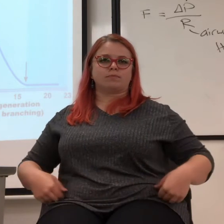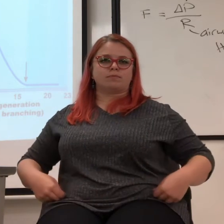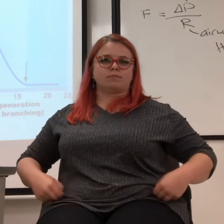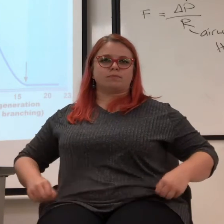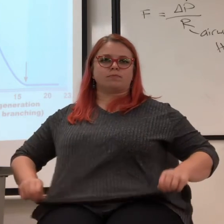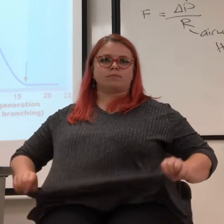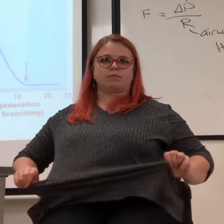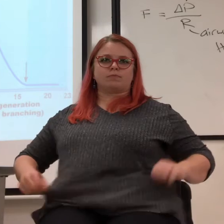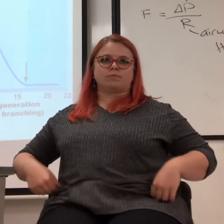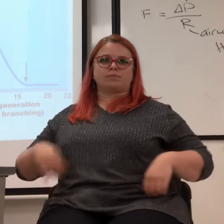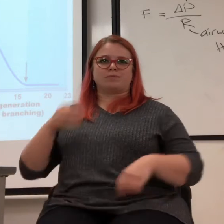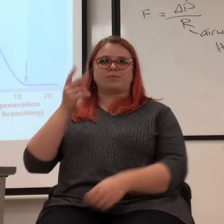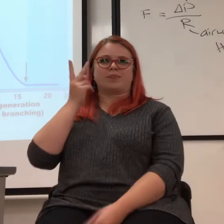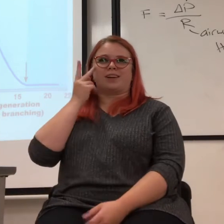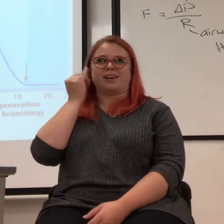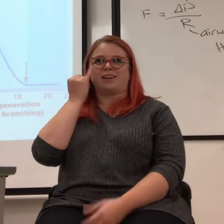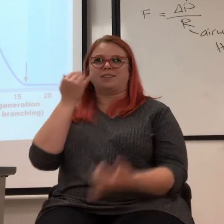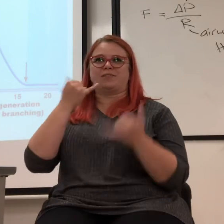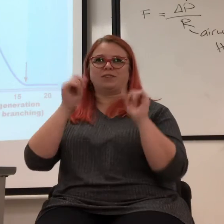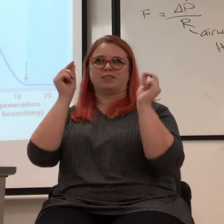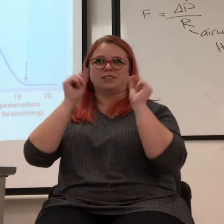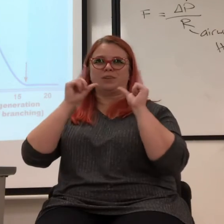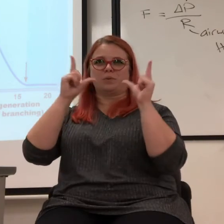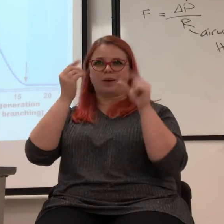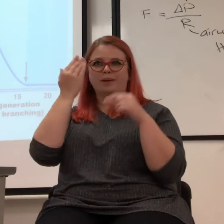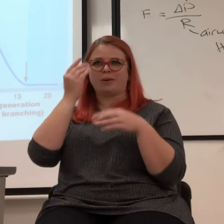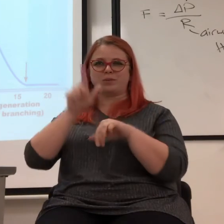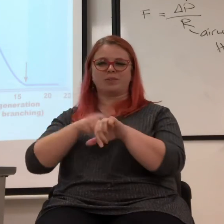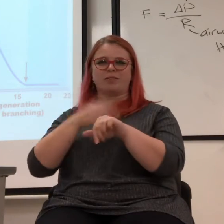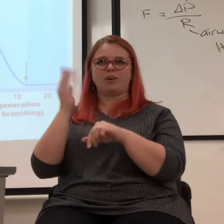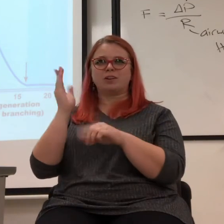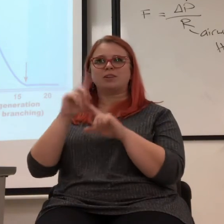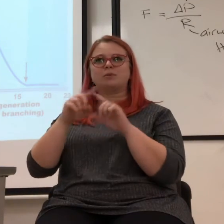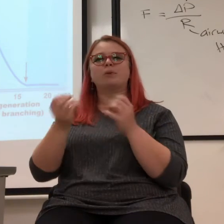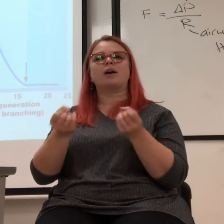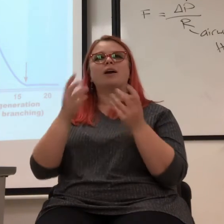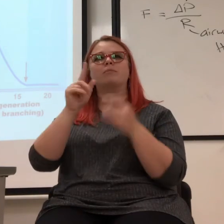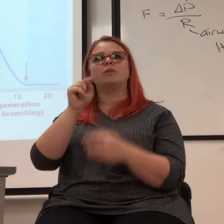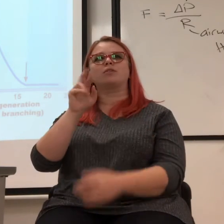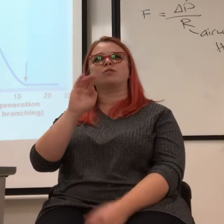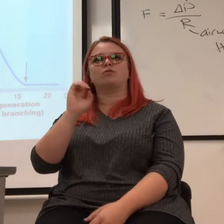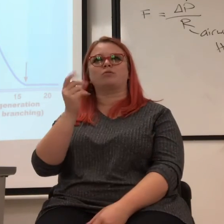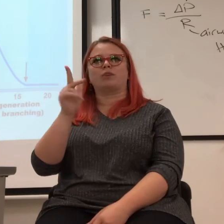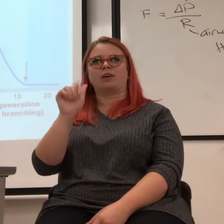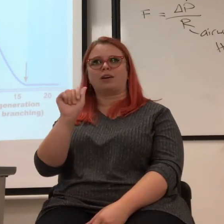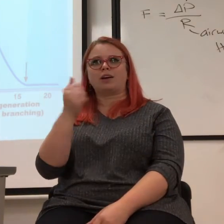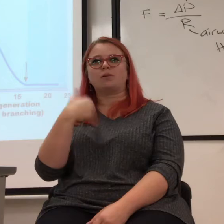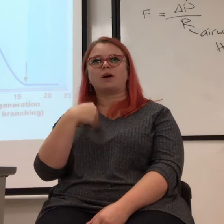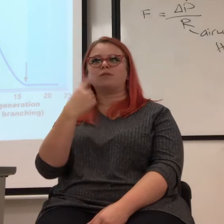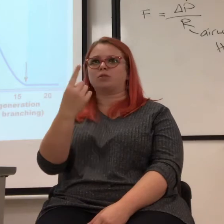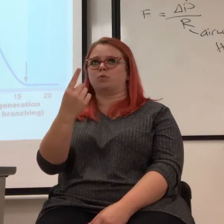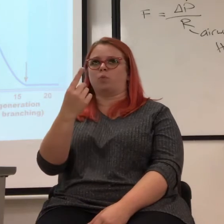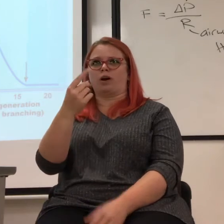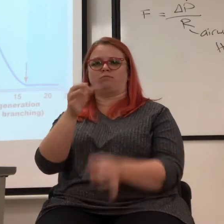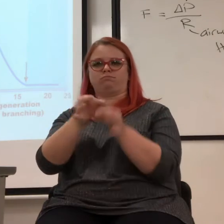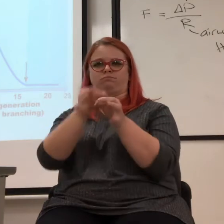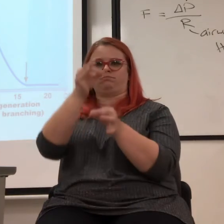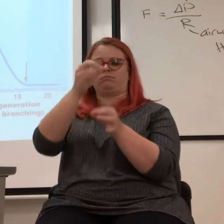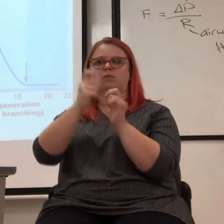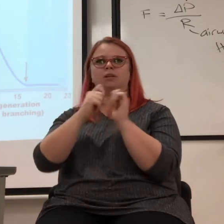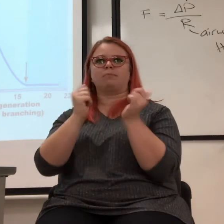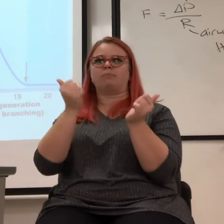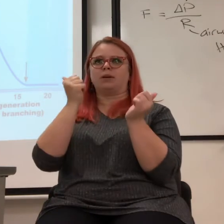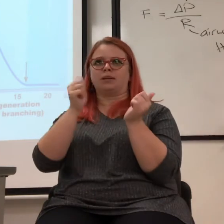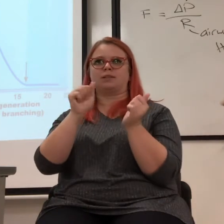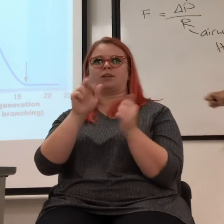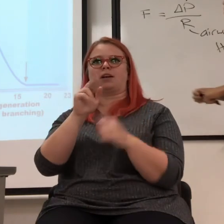See if you're still awake. I know it's been long, but how many trachea do you have? One. And it's the largest airway, but you only have